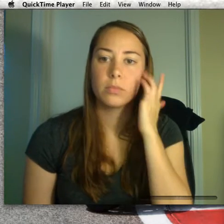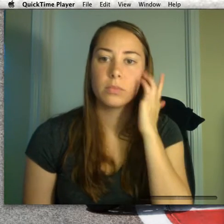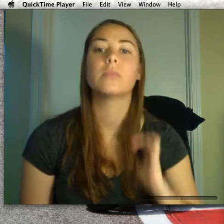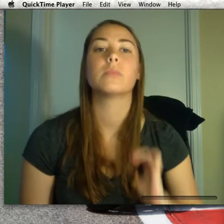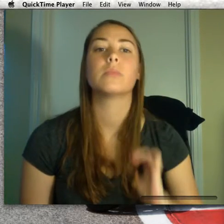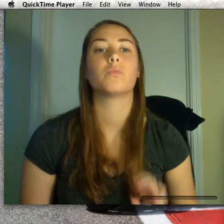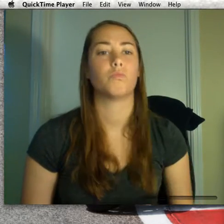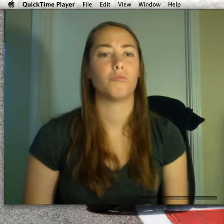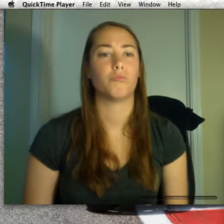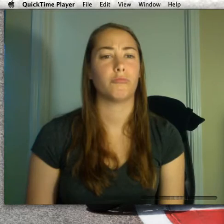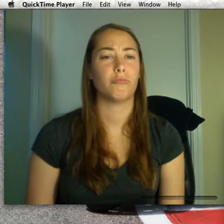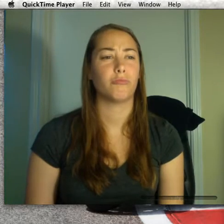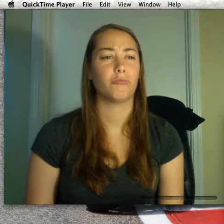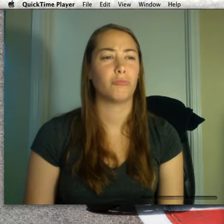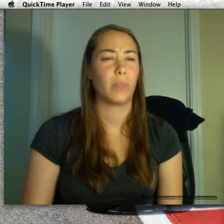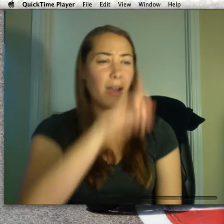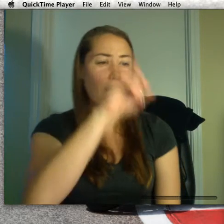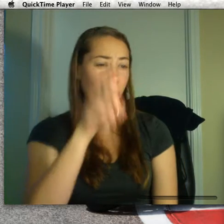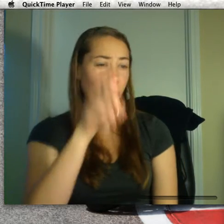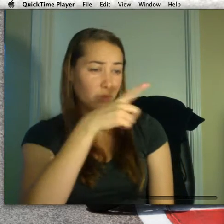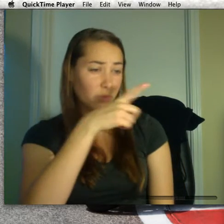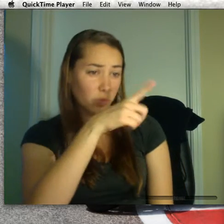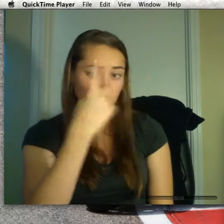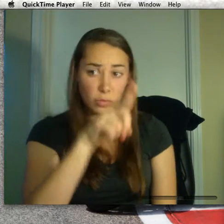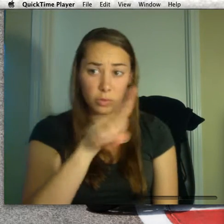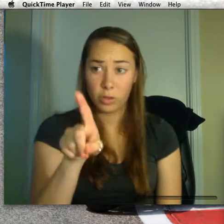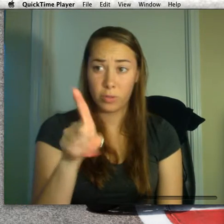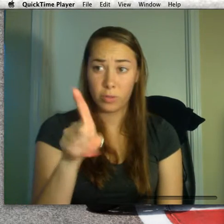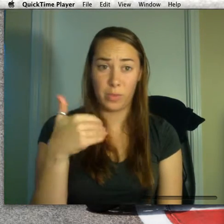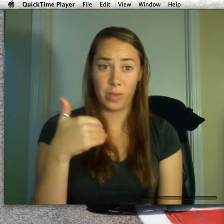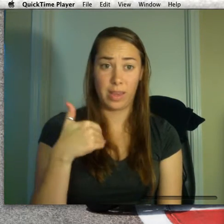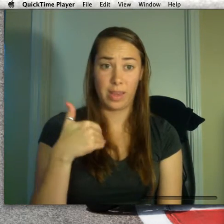democracy in our workplace? Workers